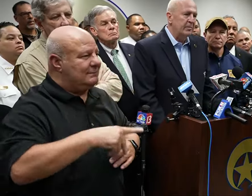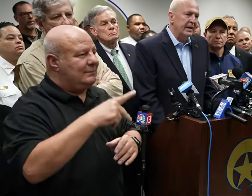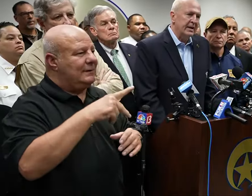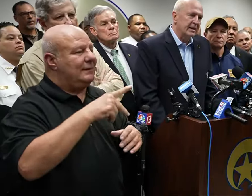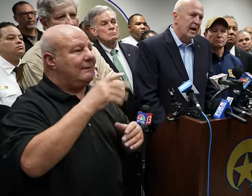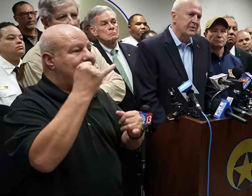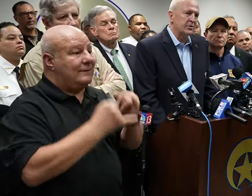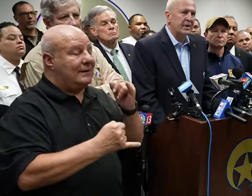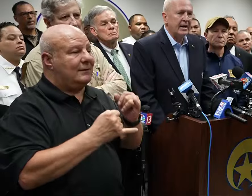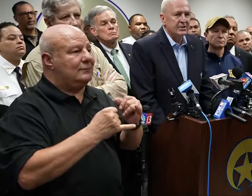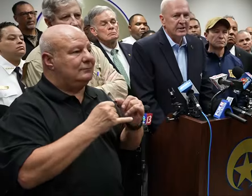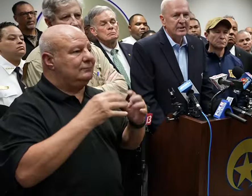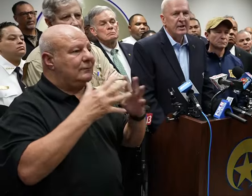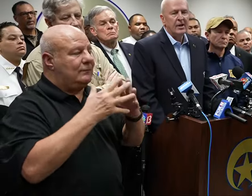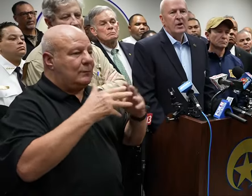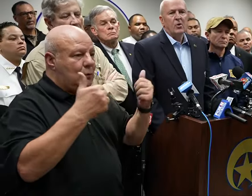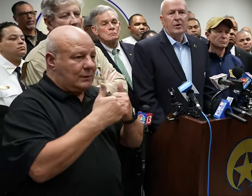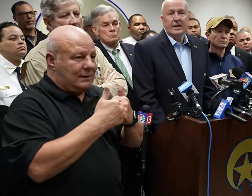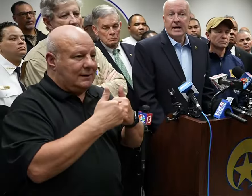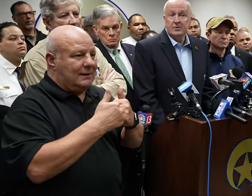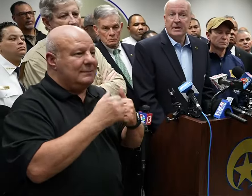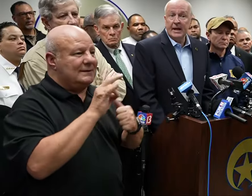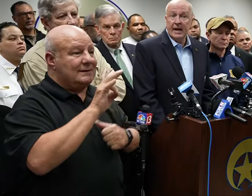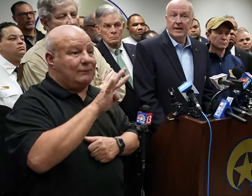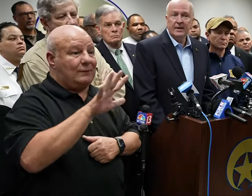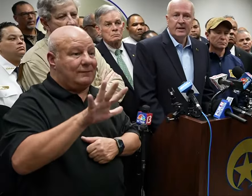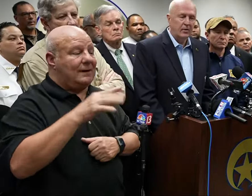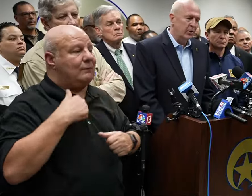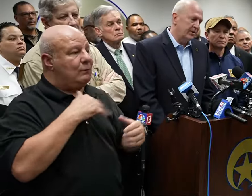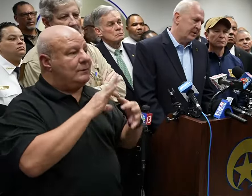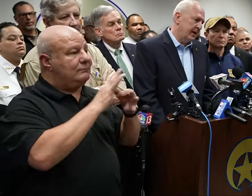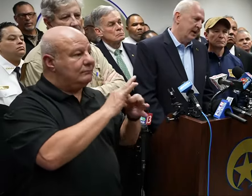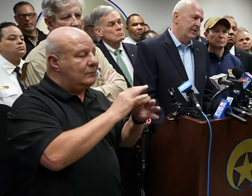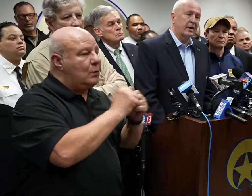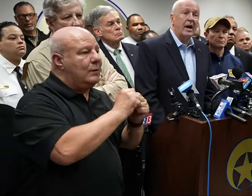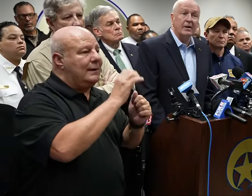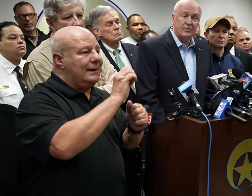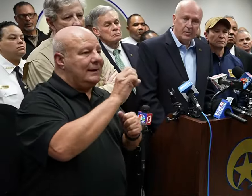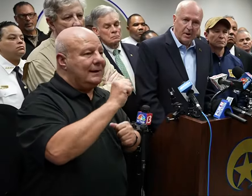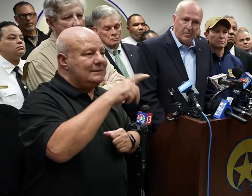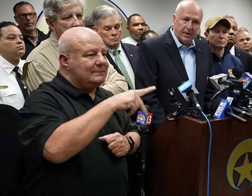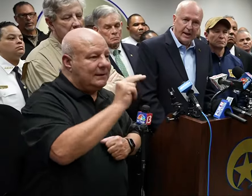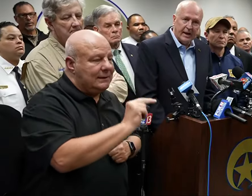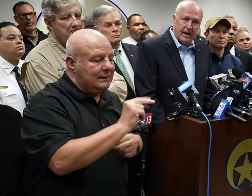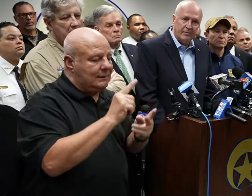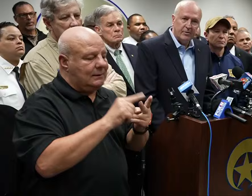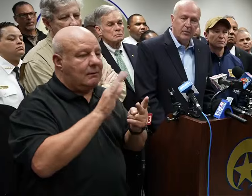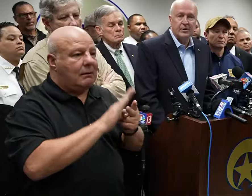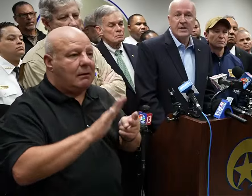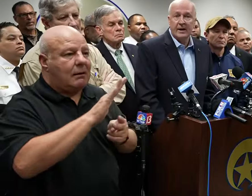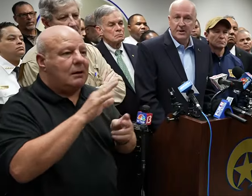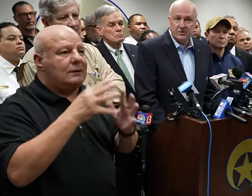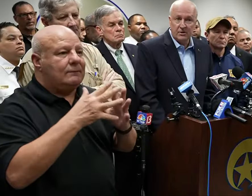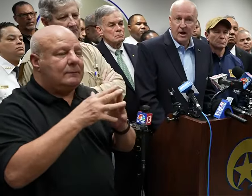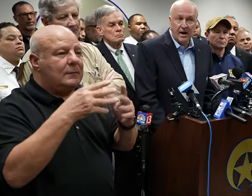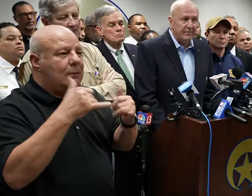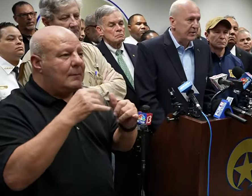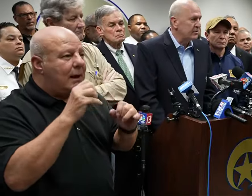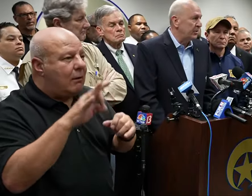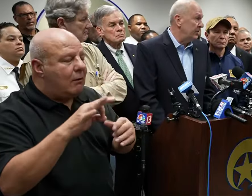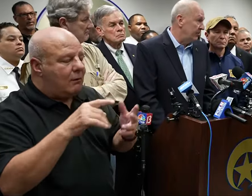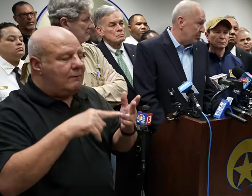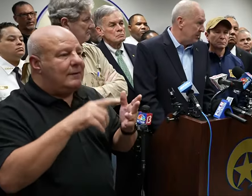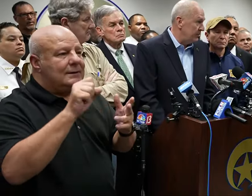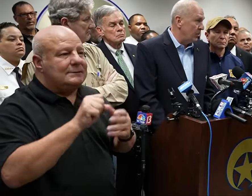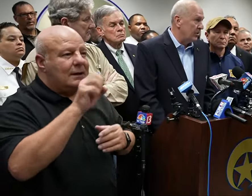We have been in consultation with ESPN, with the College Football Playoff, with the Southeastern